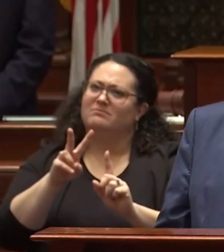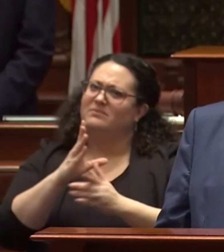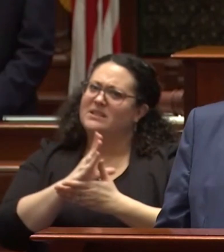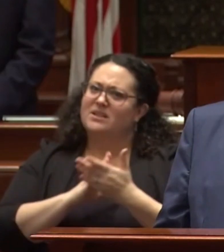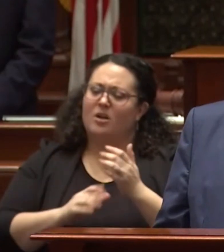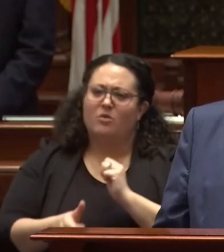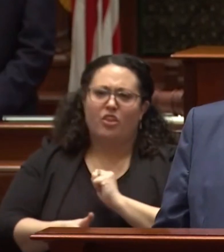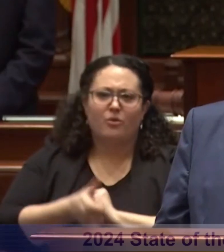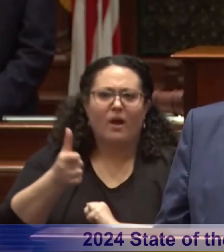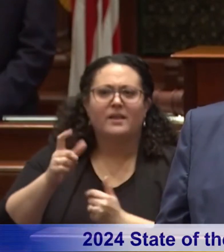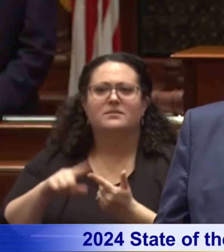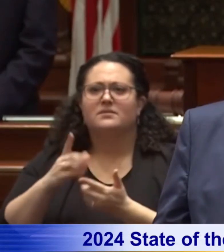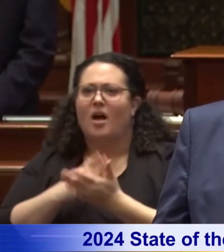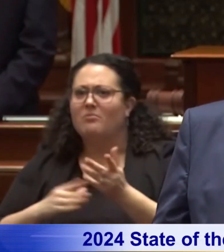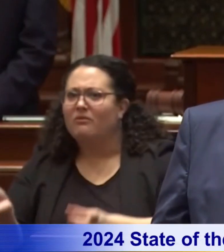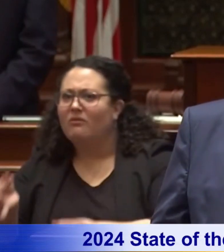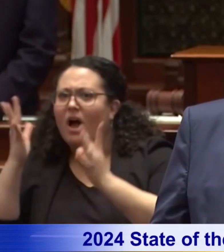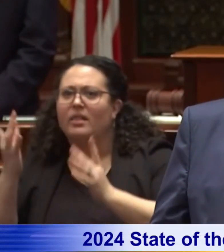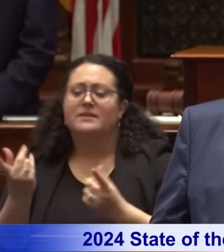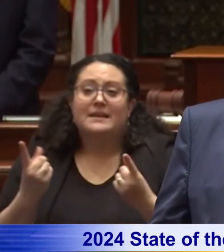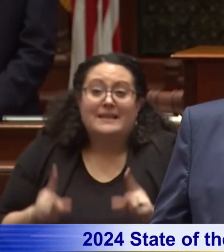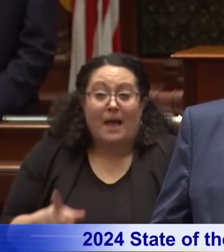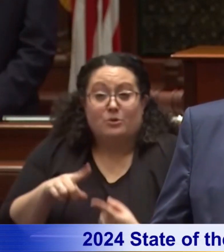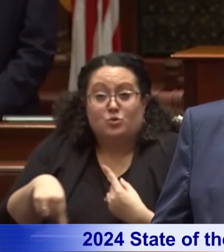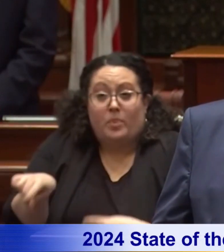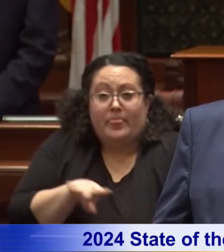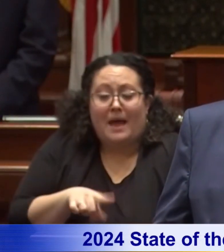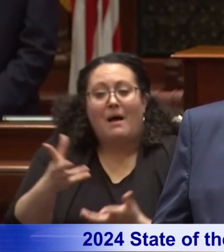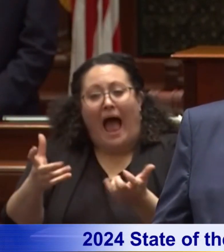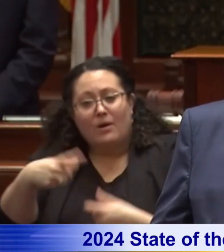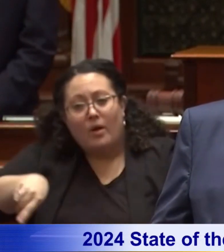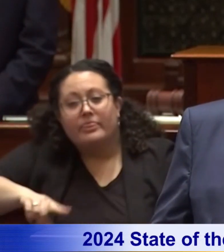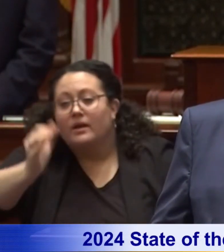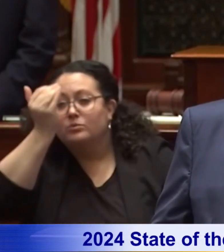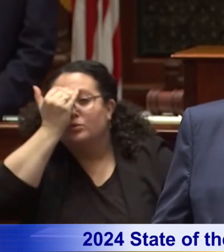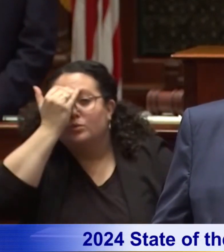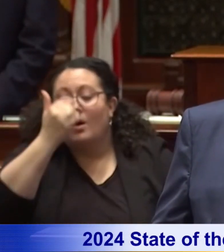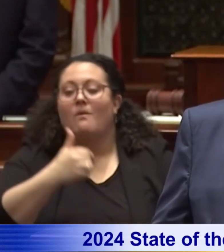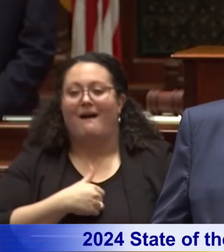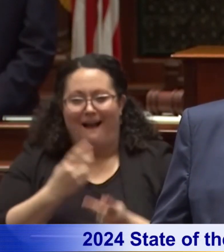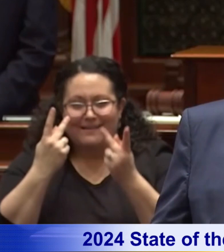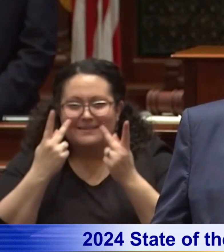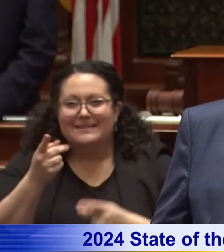of threats and violence. I want them to know that